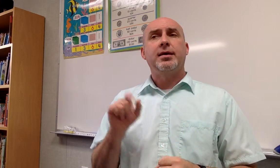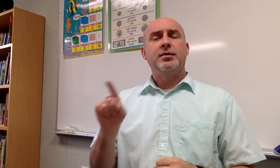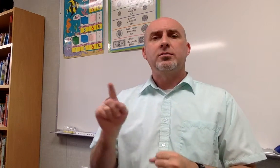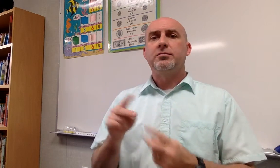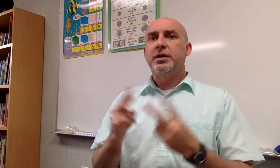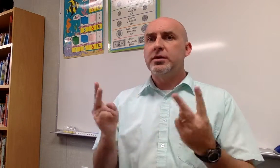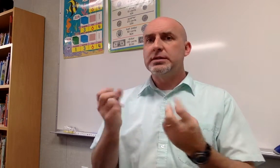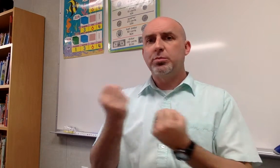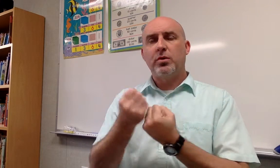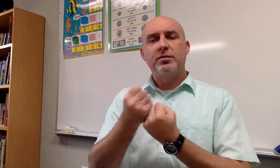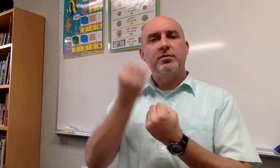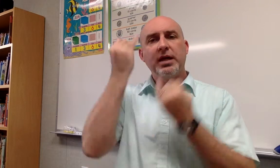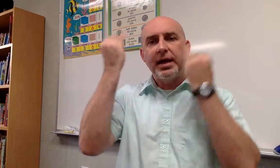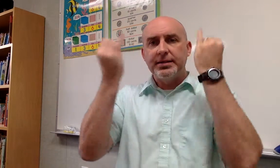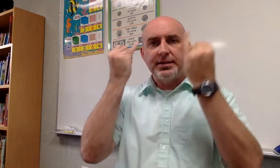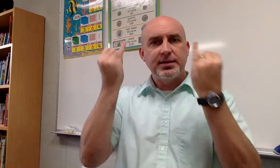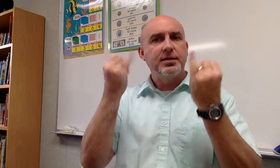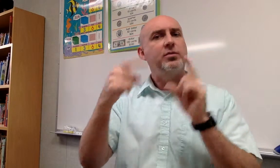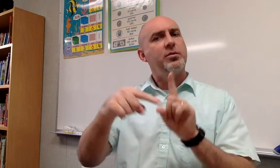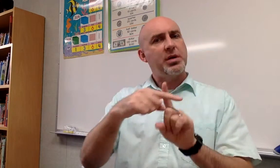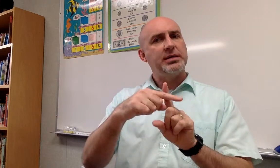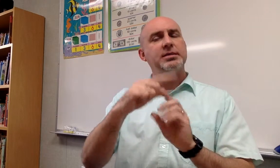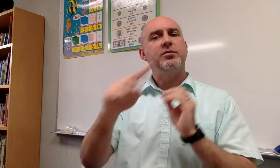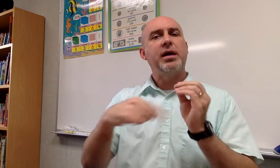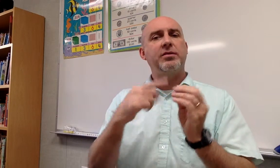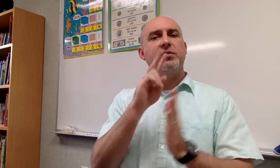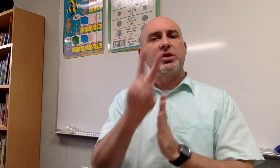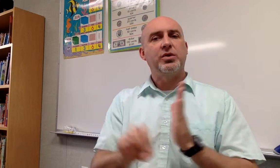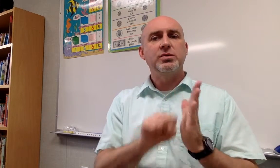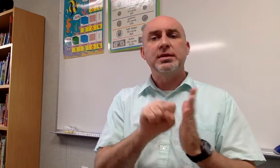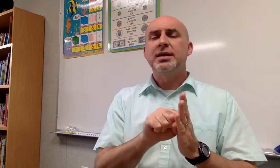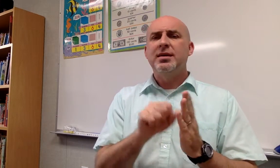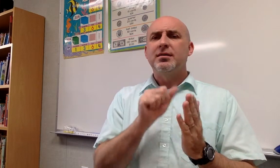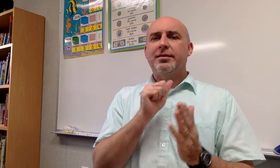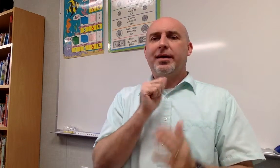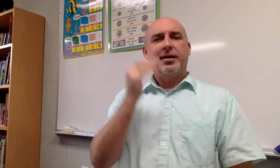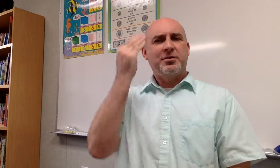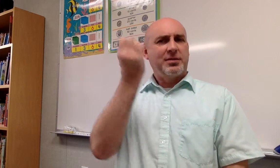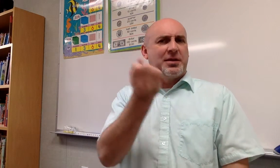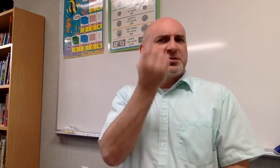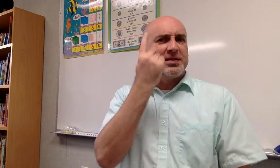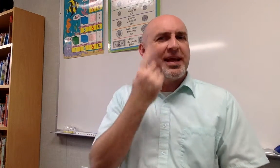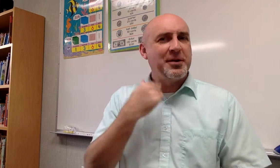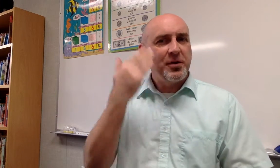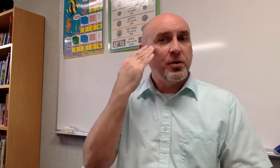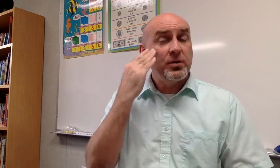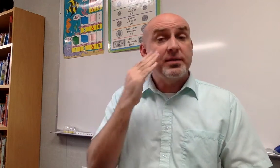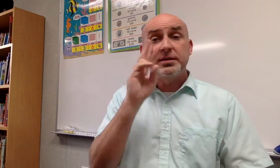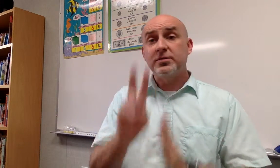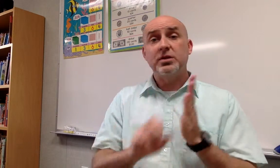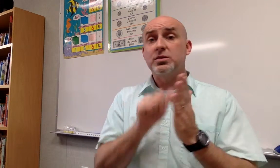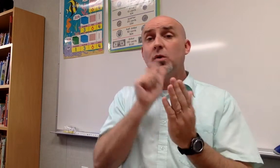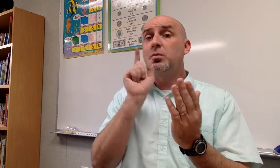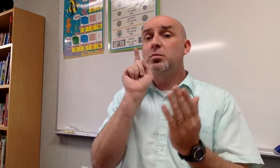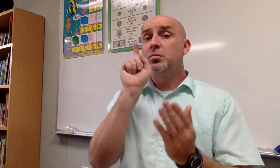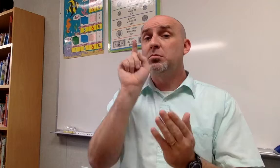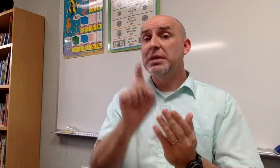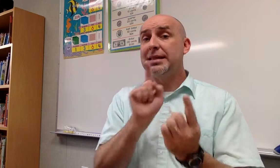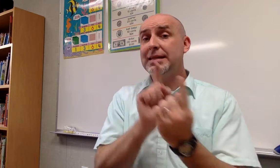they were very supportive of the idea. They were very positive about the videos. And I understand, I know that these videos don't meet the needs